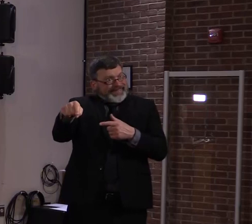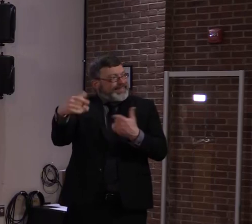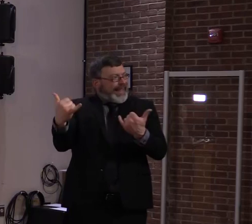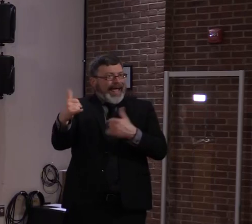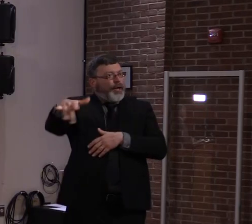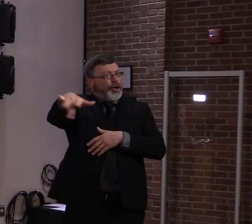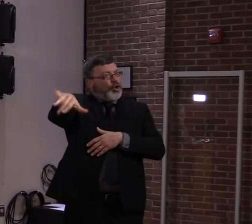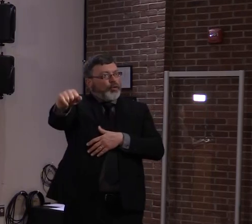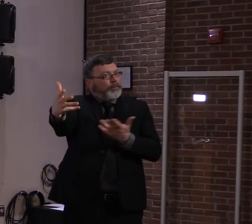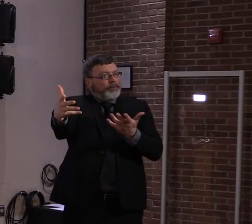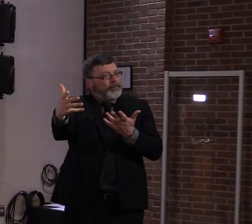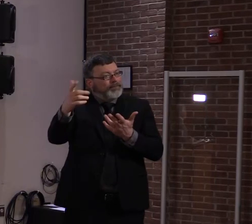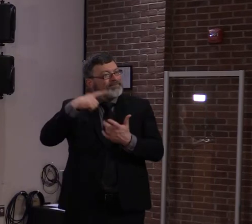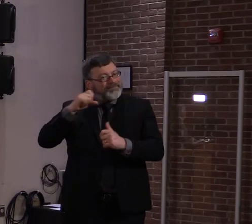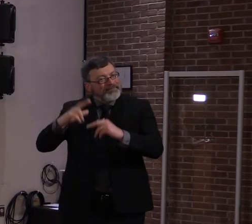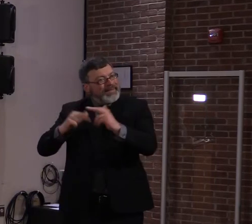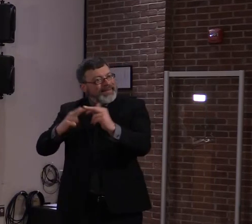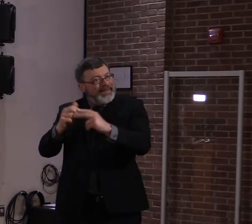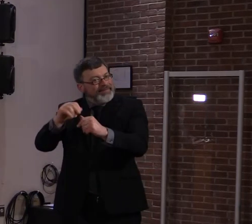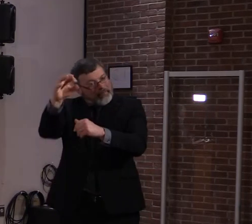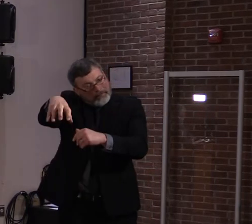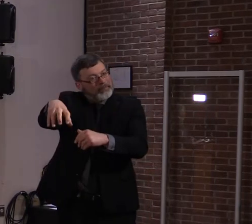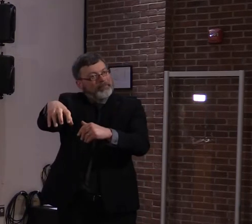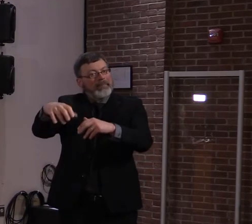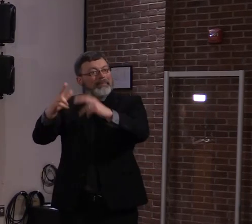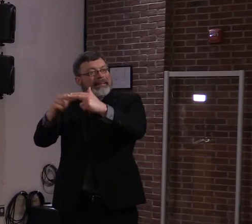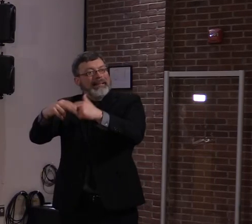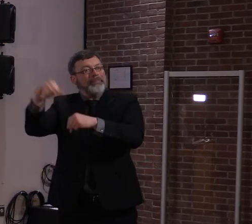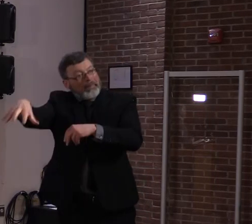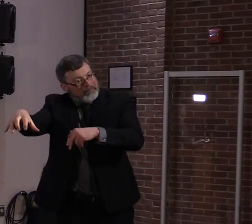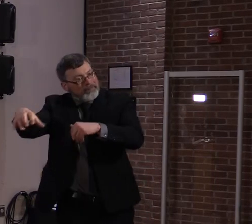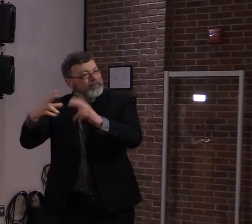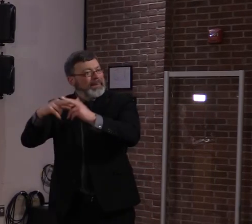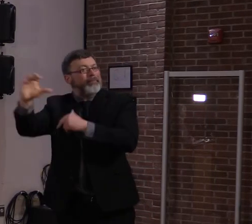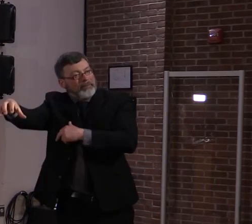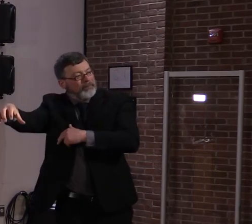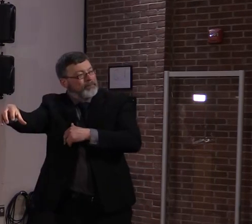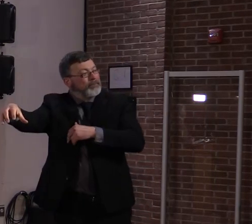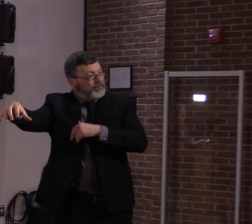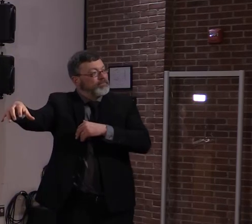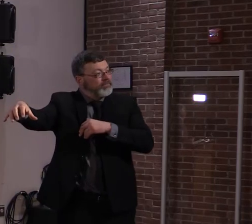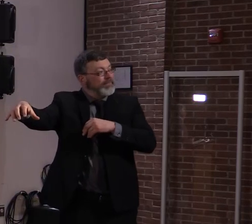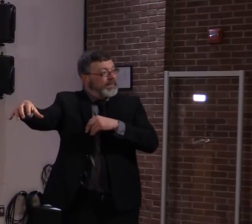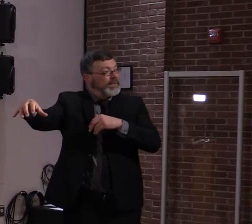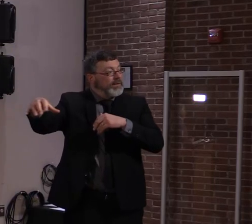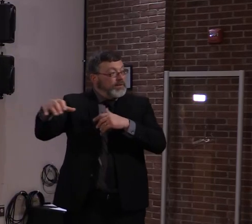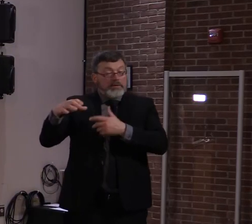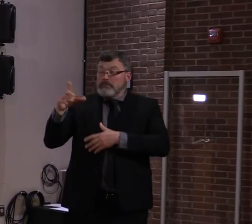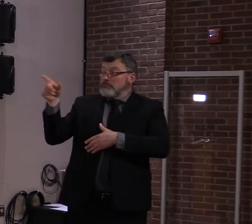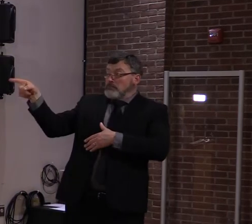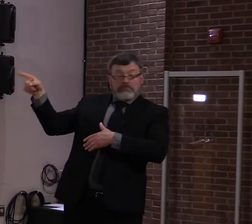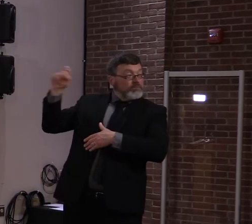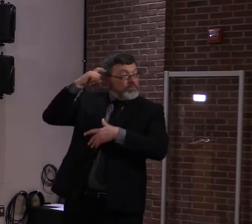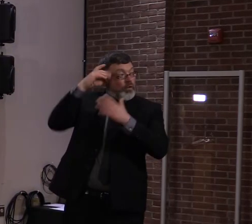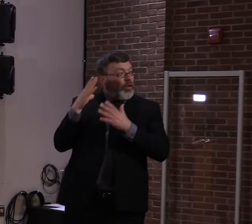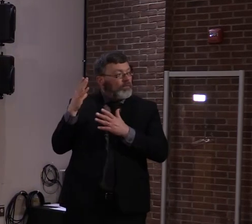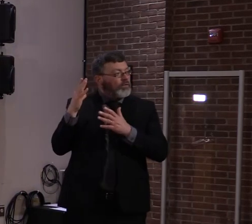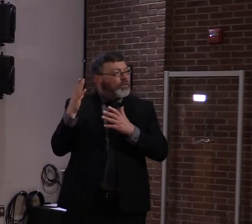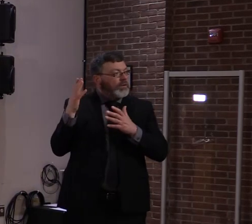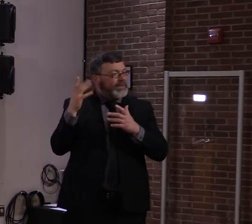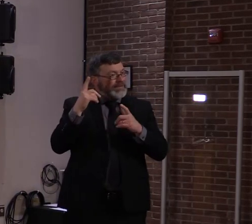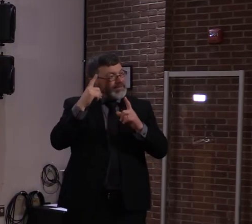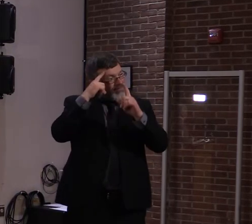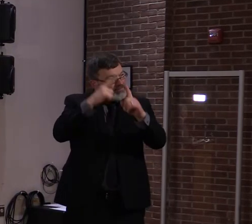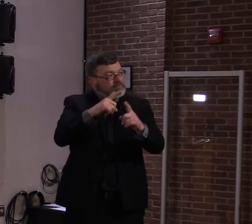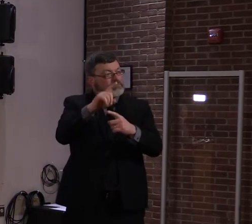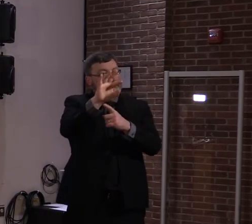housing, and the governor has proposed $90 million of housing for the homeless. Just think about this. The 250